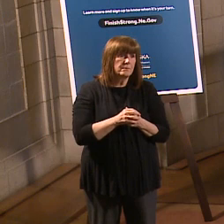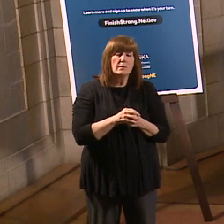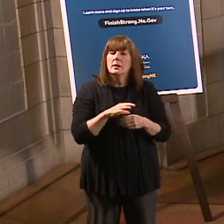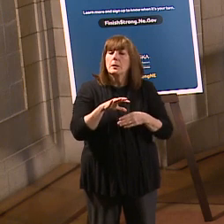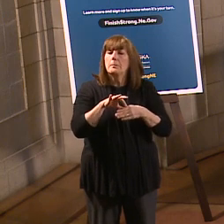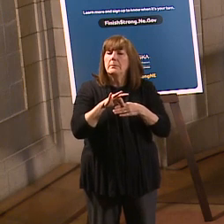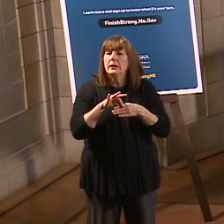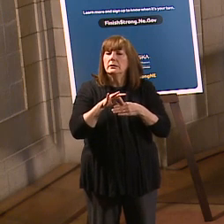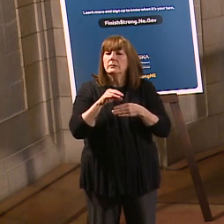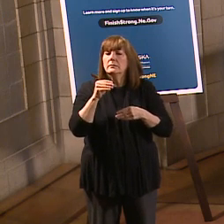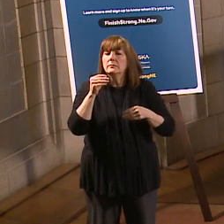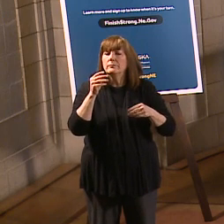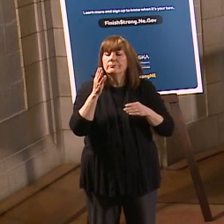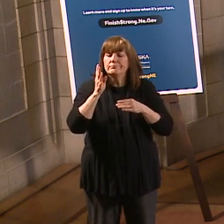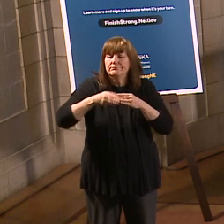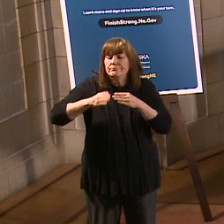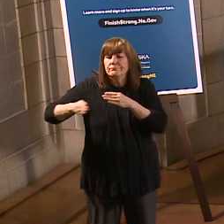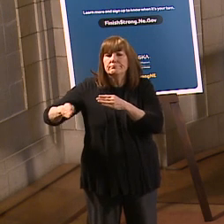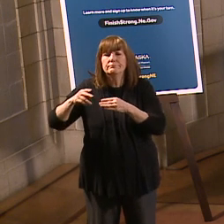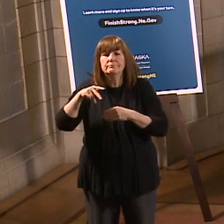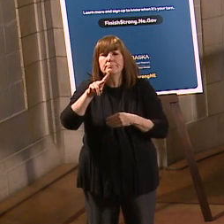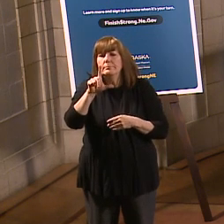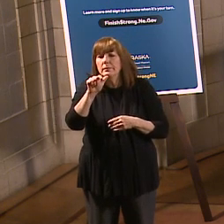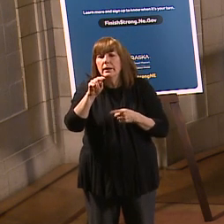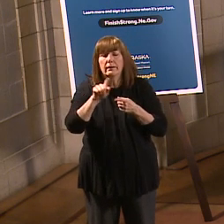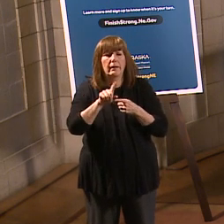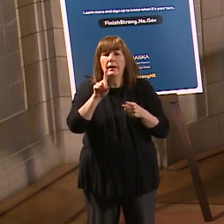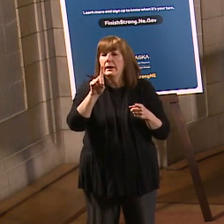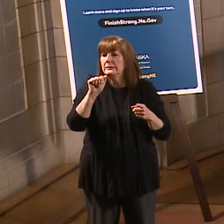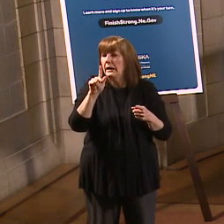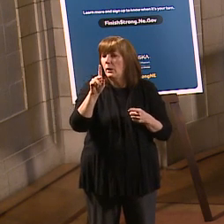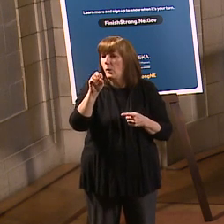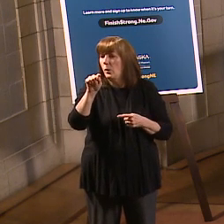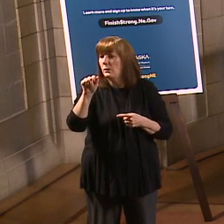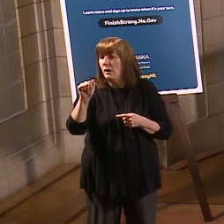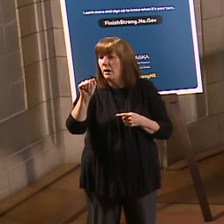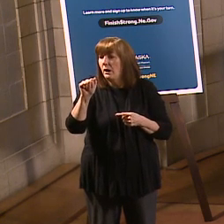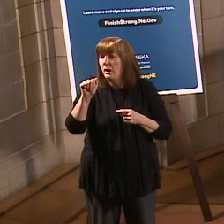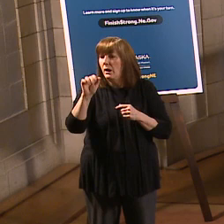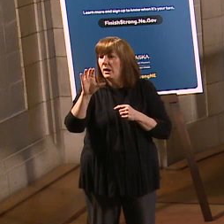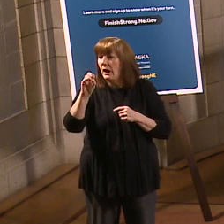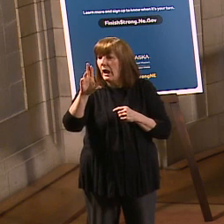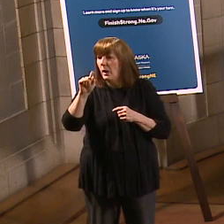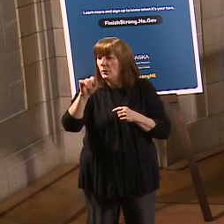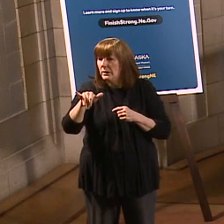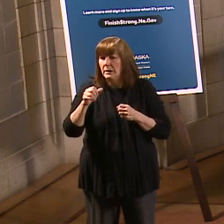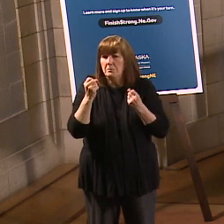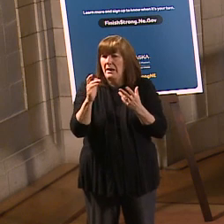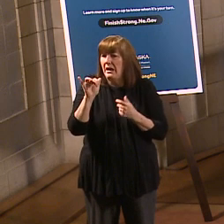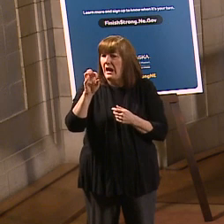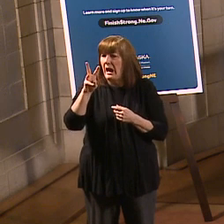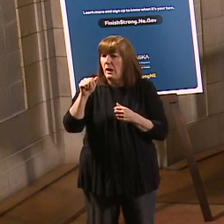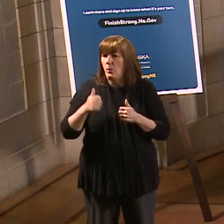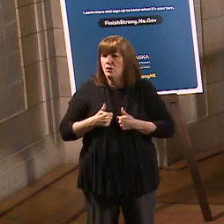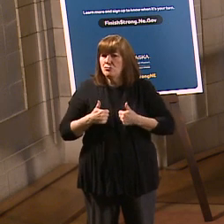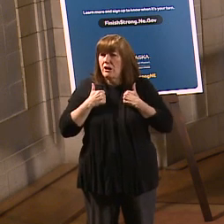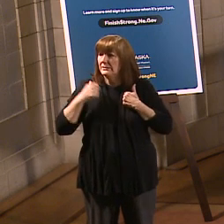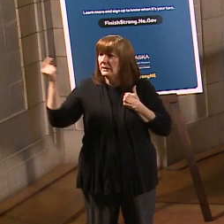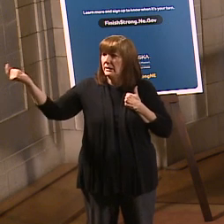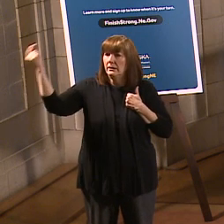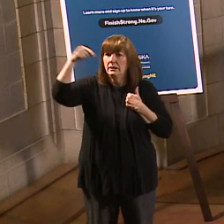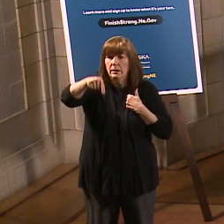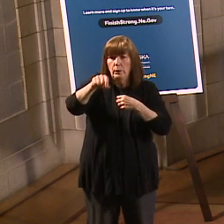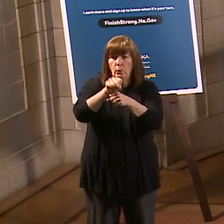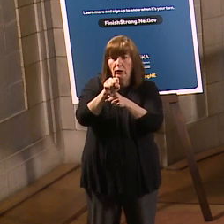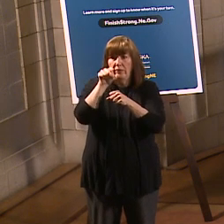meat processing plants in places like Dakota County, where we've got a lot of Iowans coming across the border that work there, so we will capture